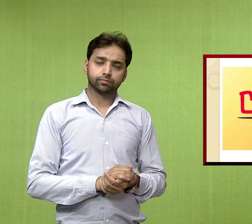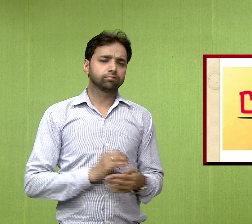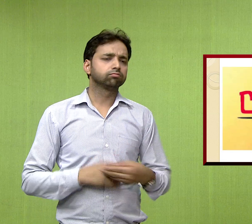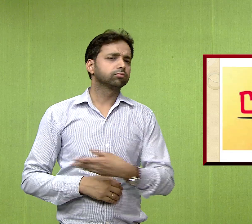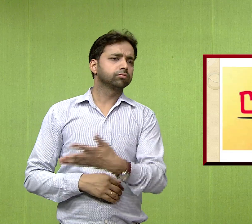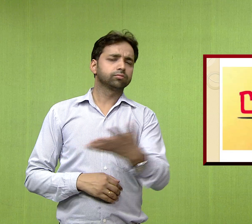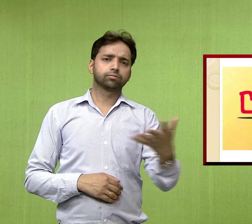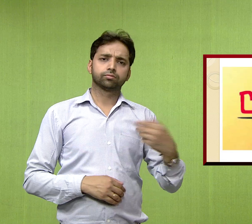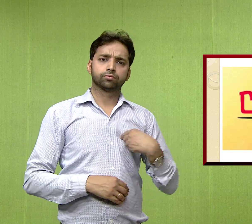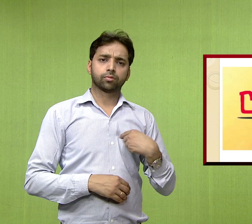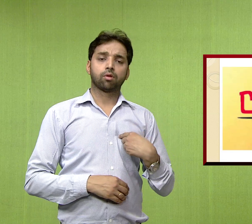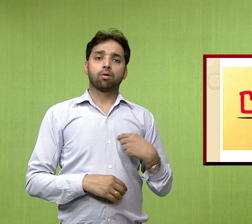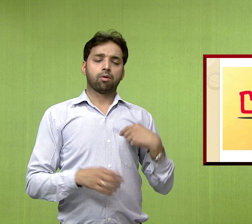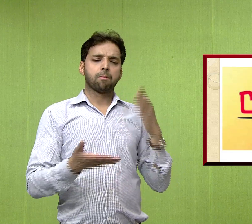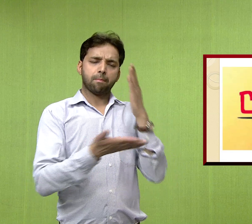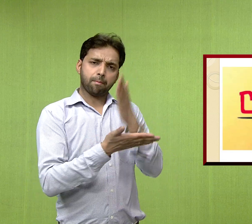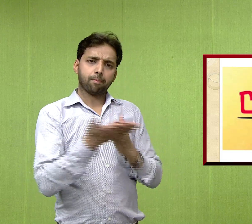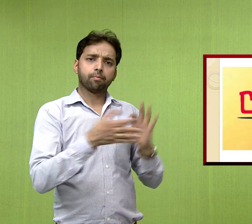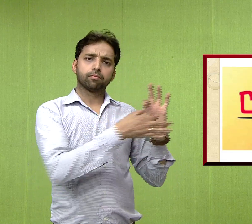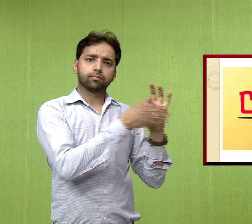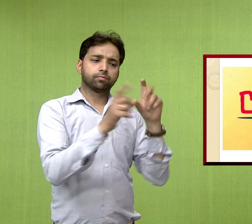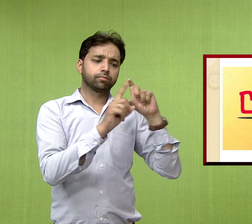we are all part of a culture.